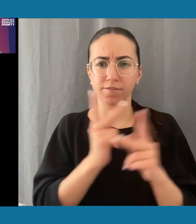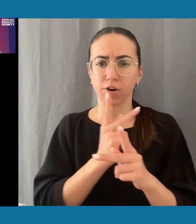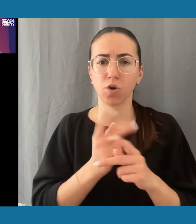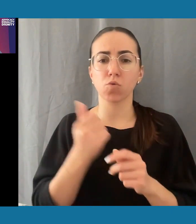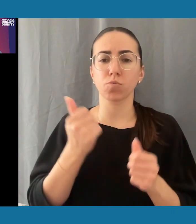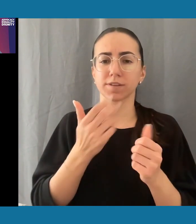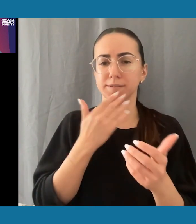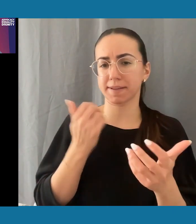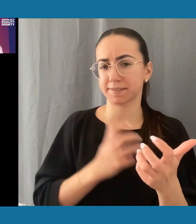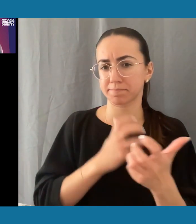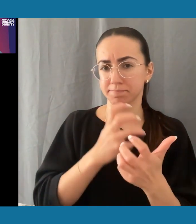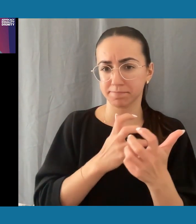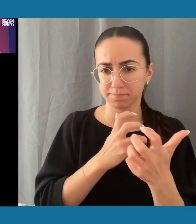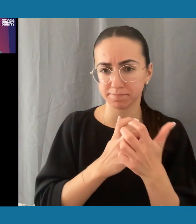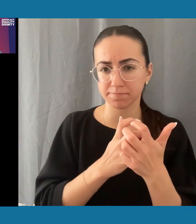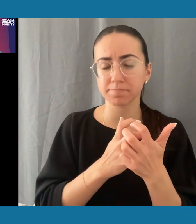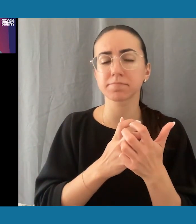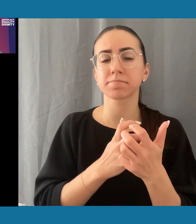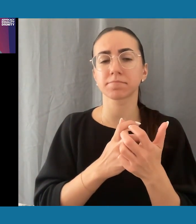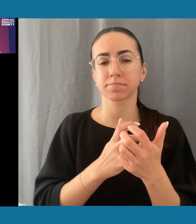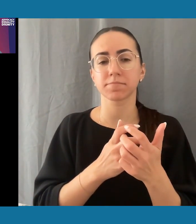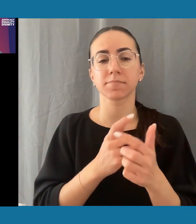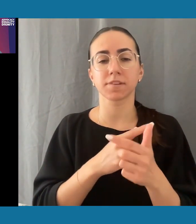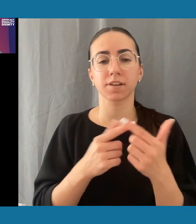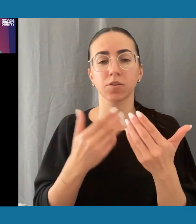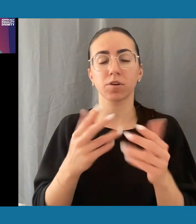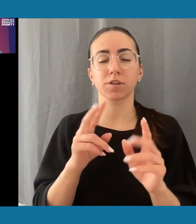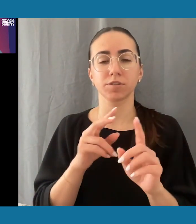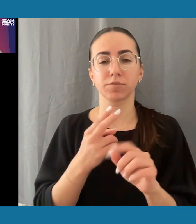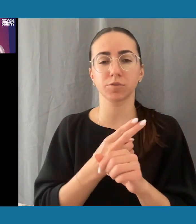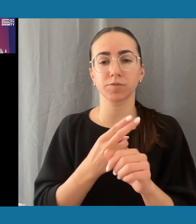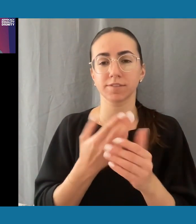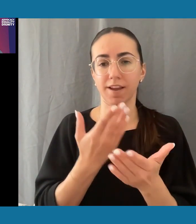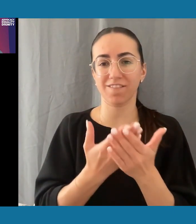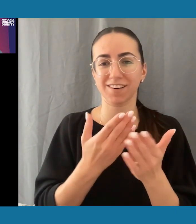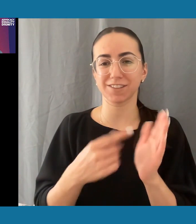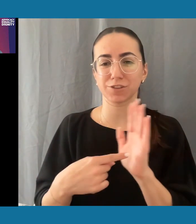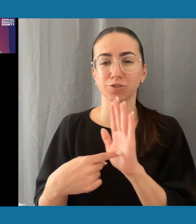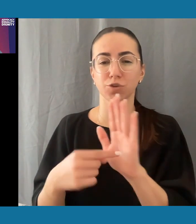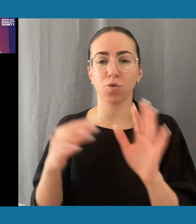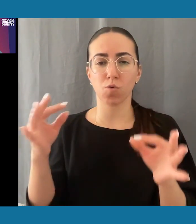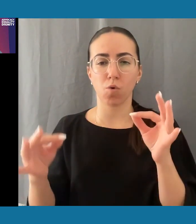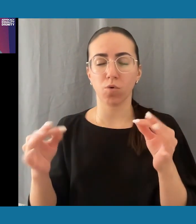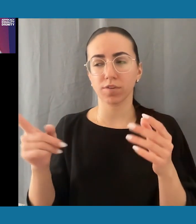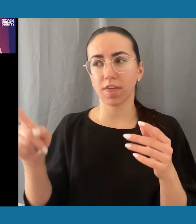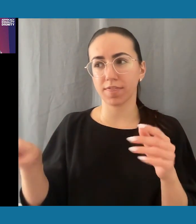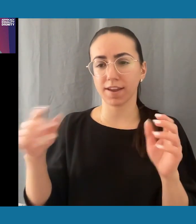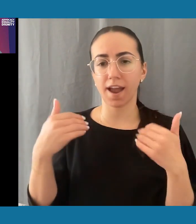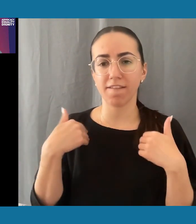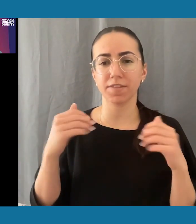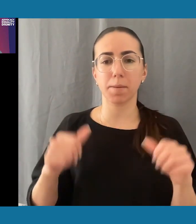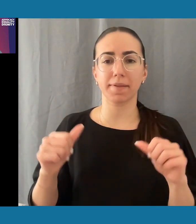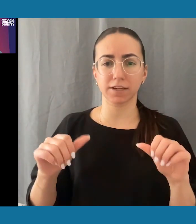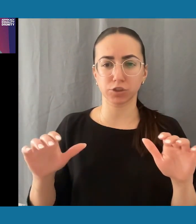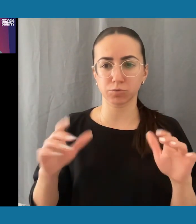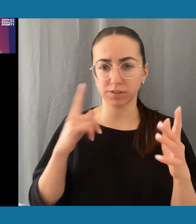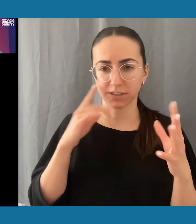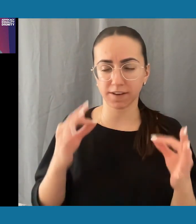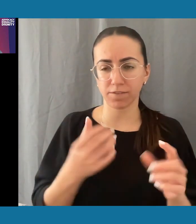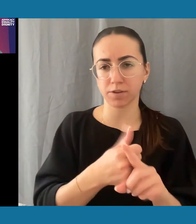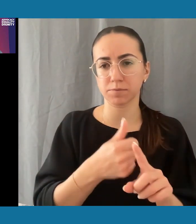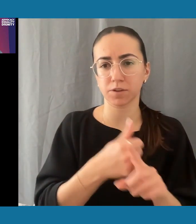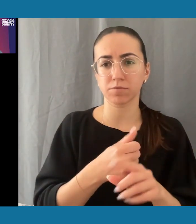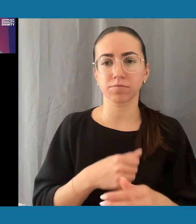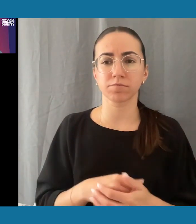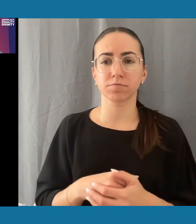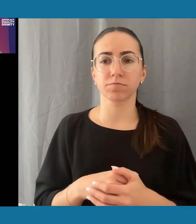as evidence to the court to show, look, I've helped them try to regain capacity, and hopefully eventually get to the point where they can say, court, please reinstate their right to